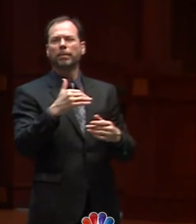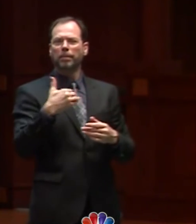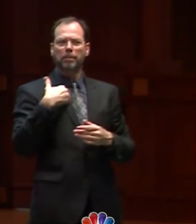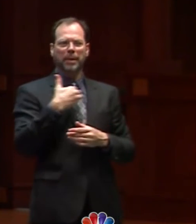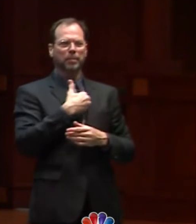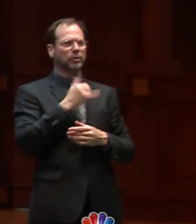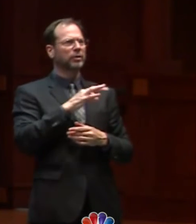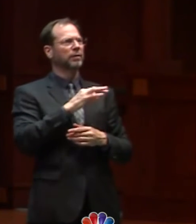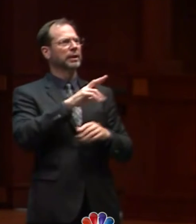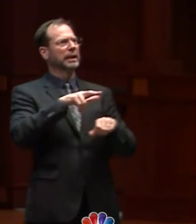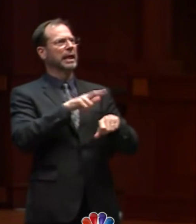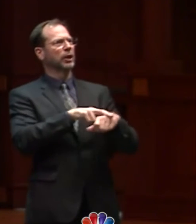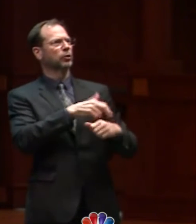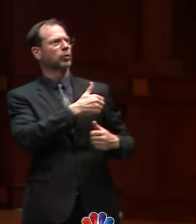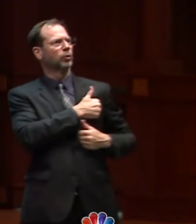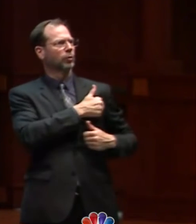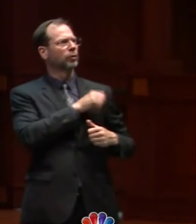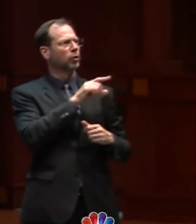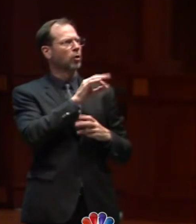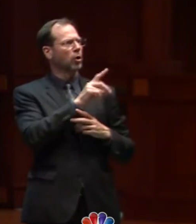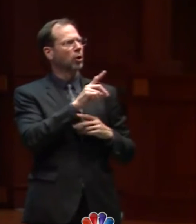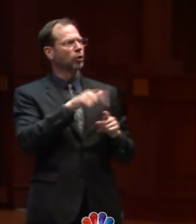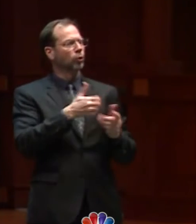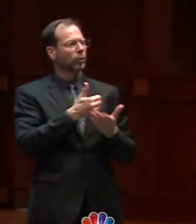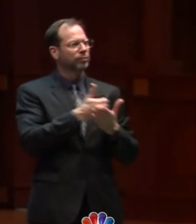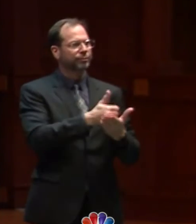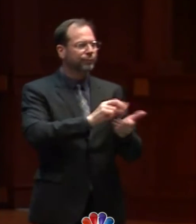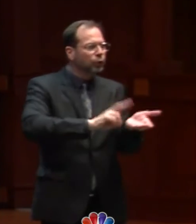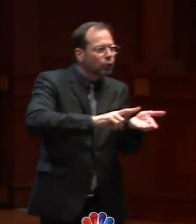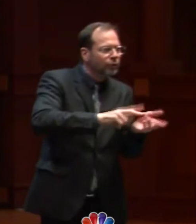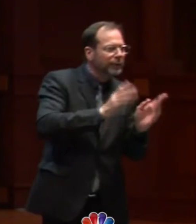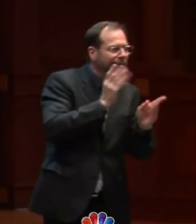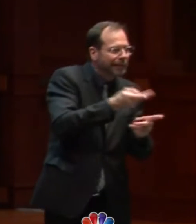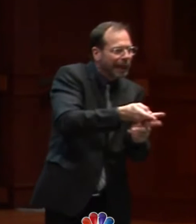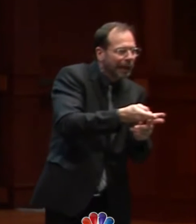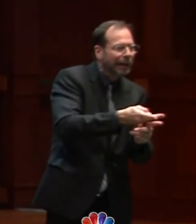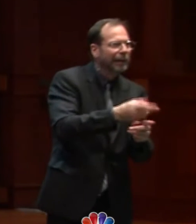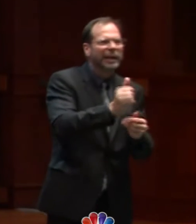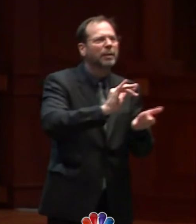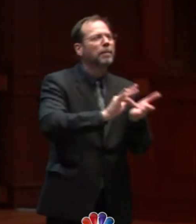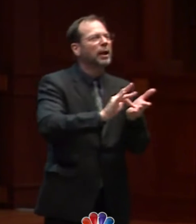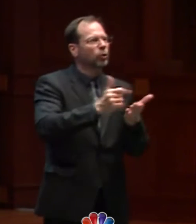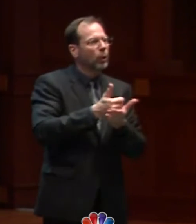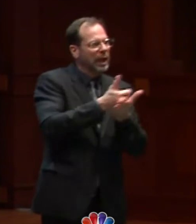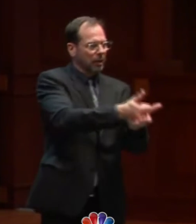current National Guard who have the capability of providing nursing care or any other type of medical care to assist in those types of